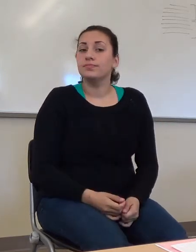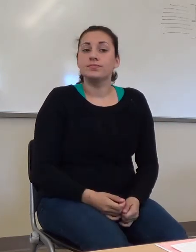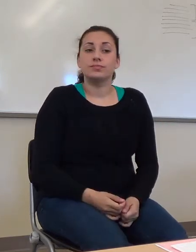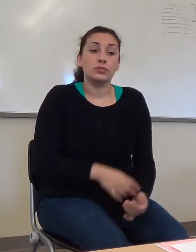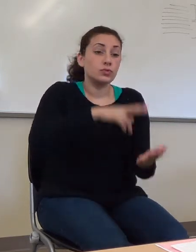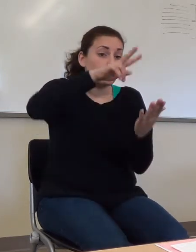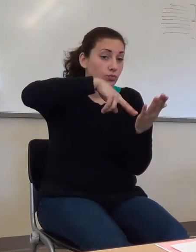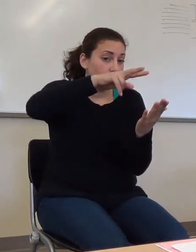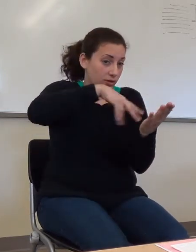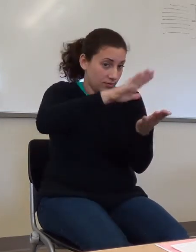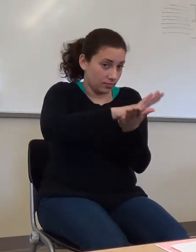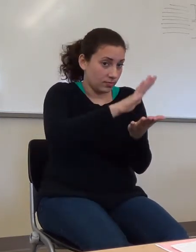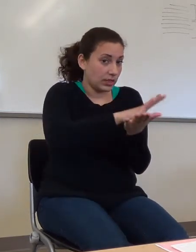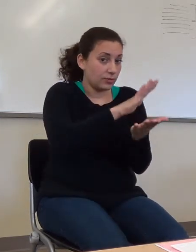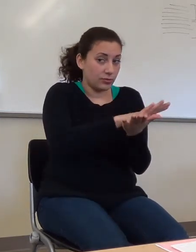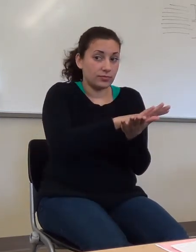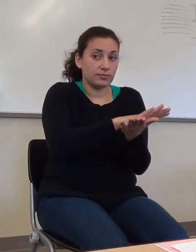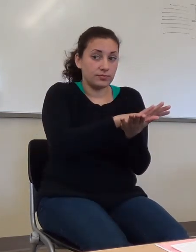handout here.